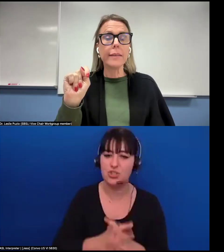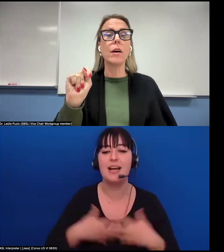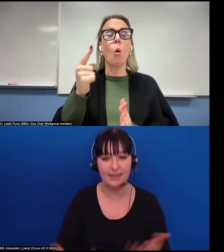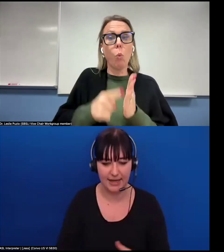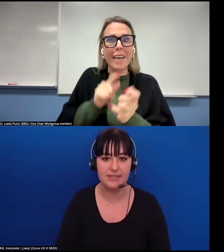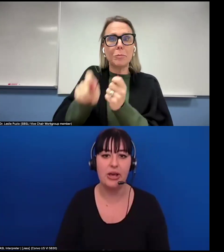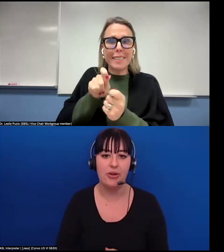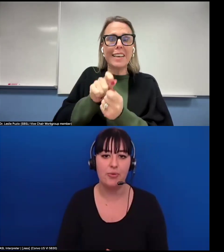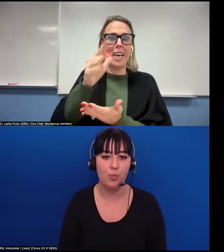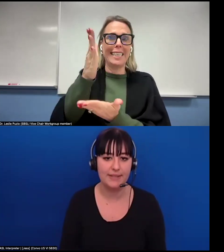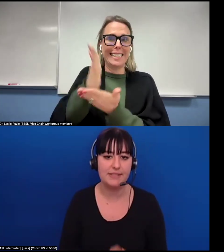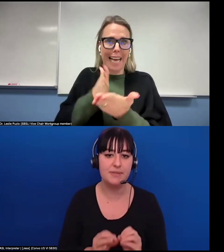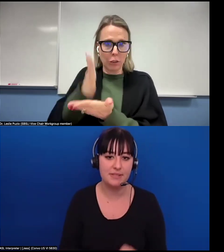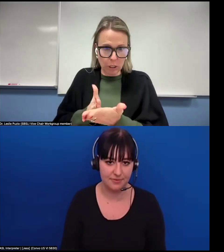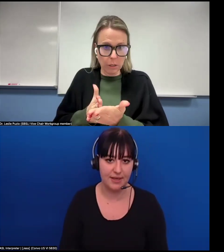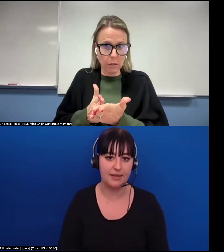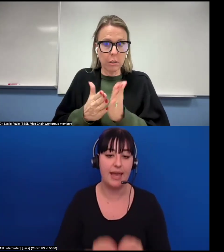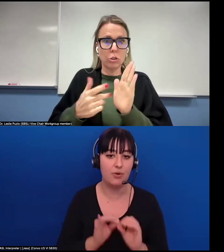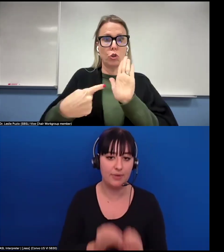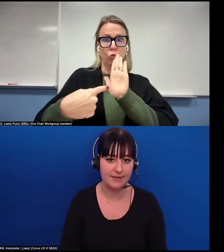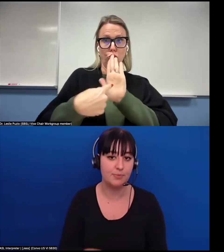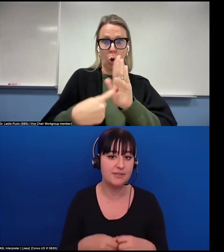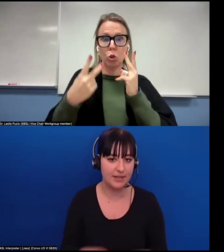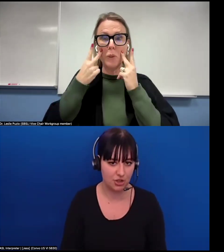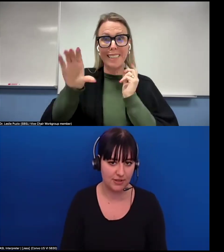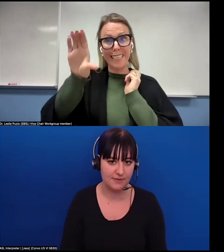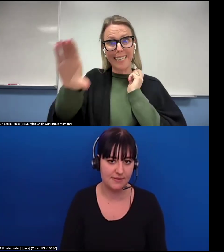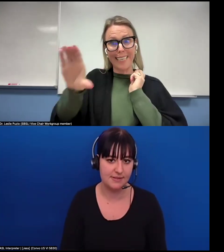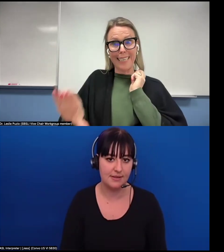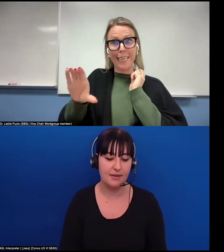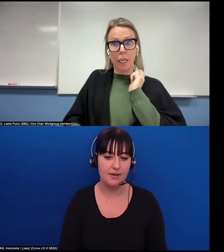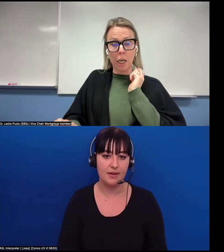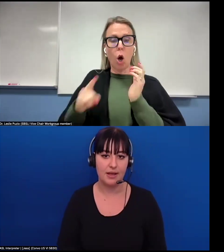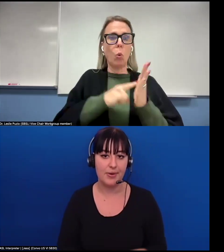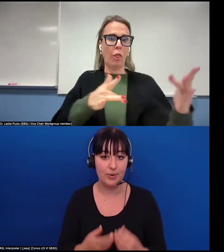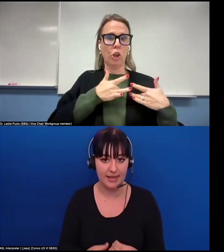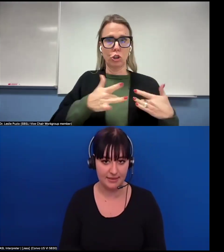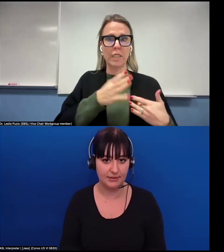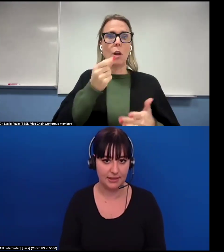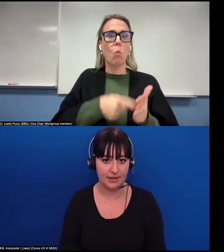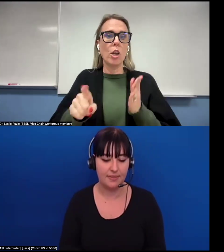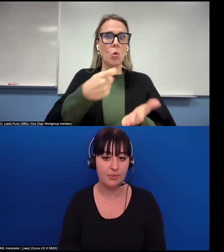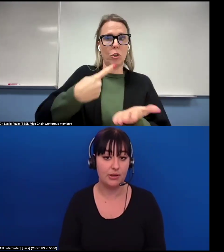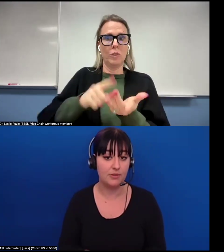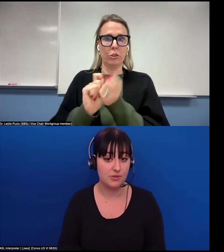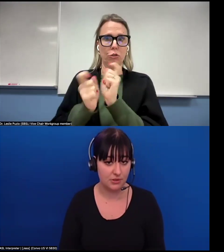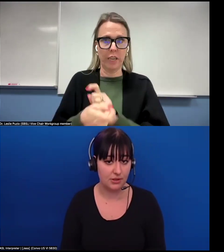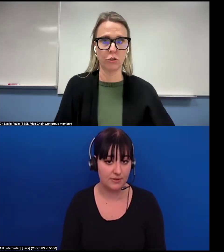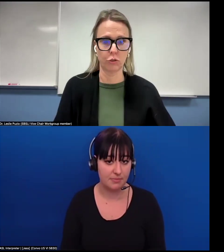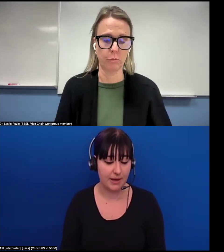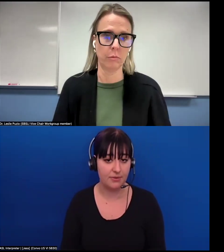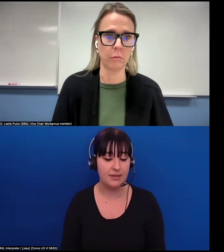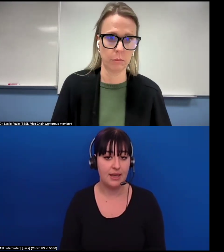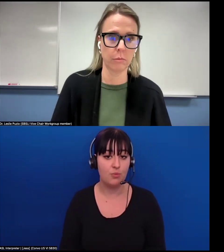to just highlight what specific areas, what sections within the law that we are